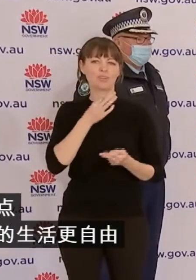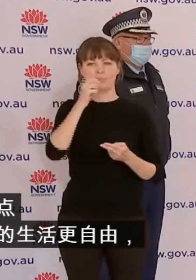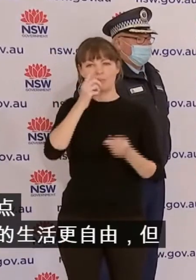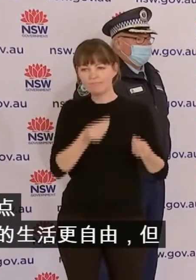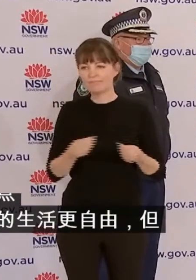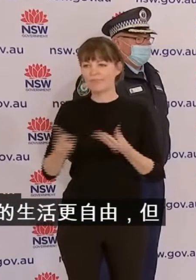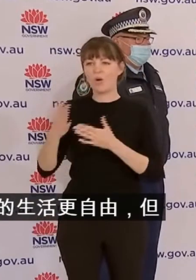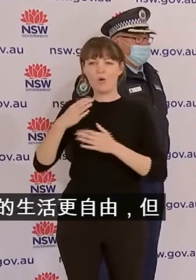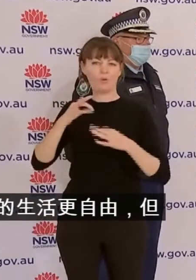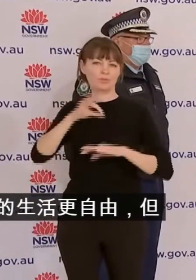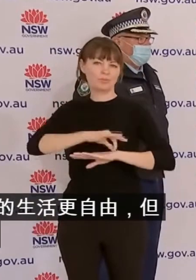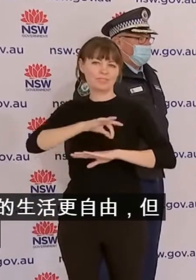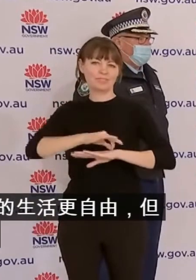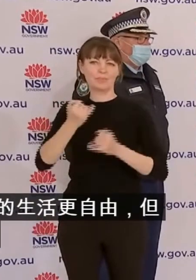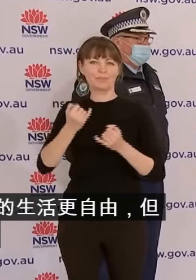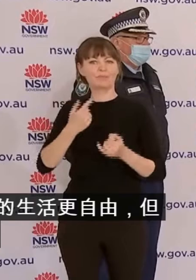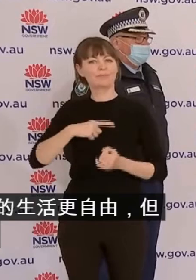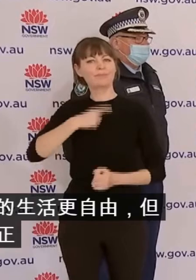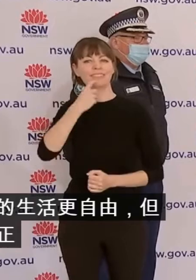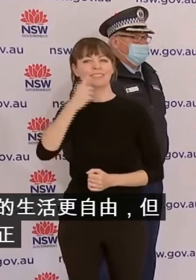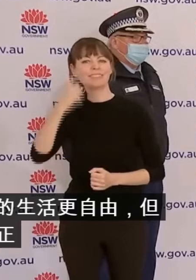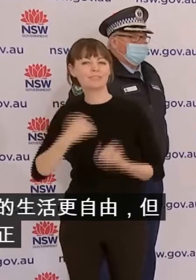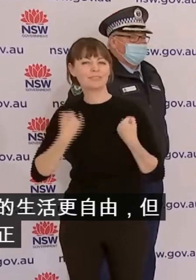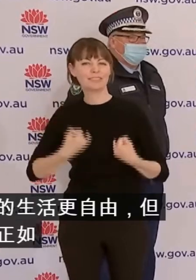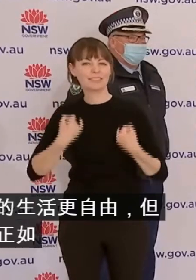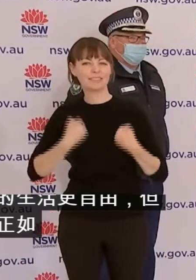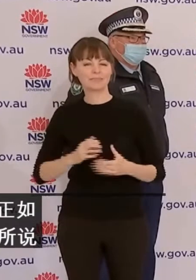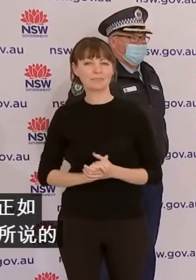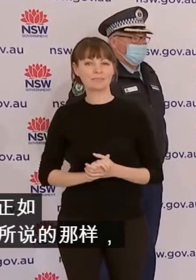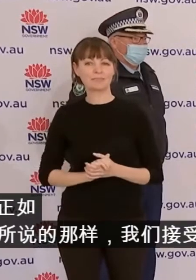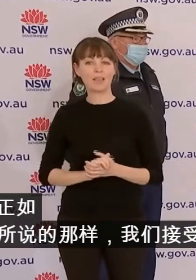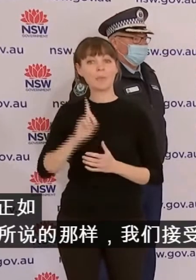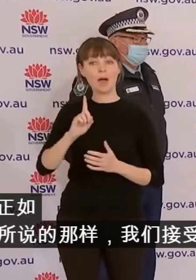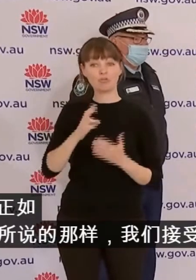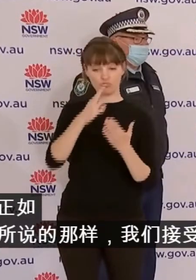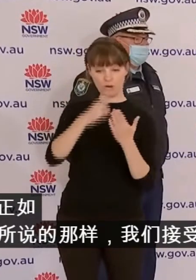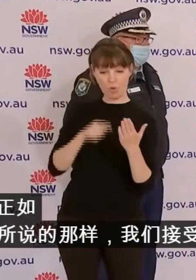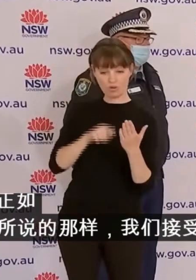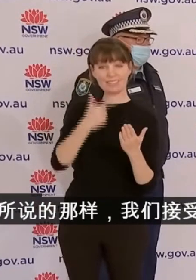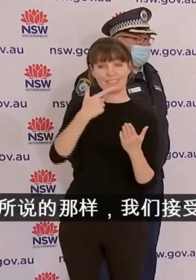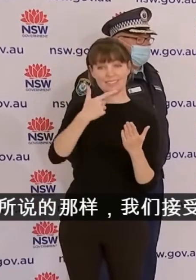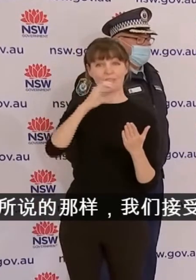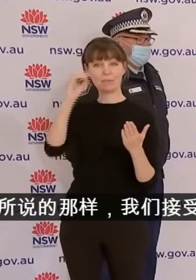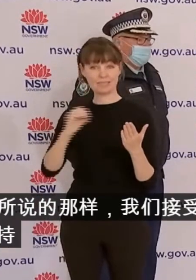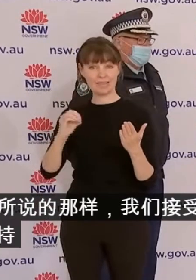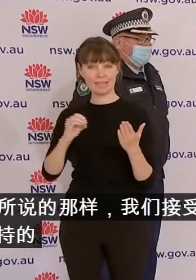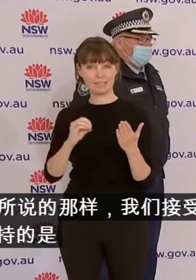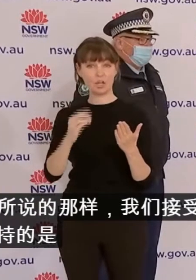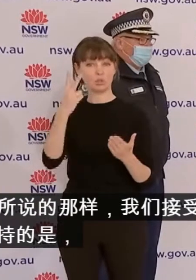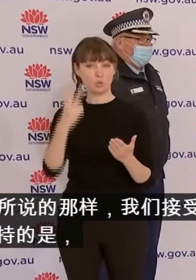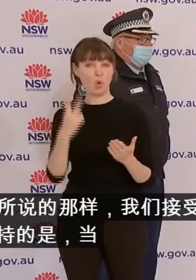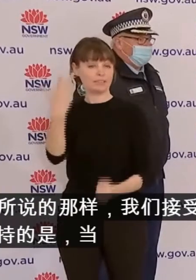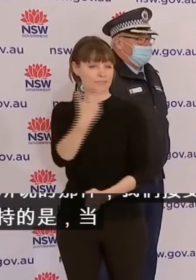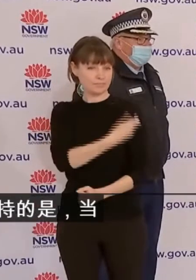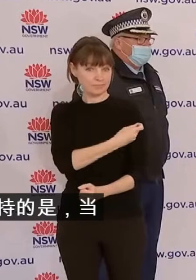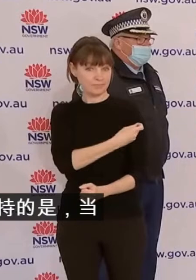today. But make no mistake, the 70% double dose, as the Doherty report says, which we accepted, which I strongly support,